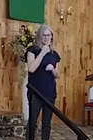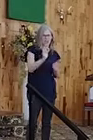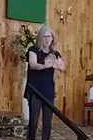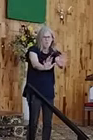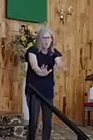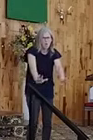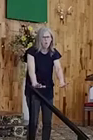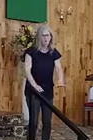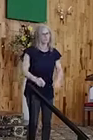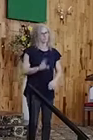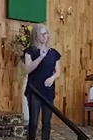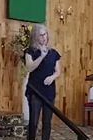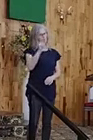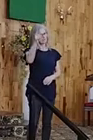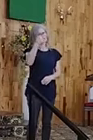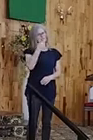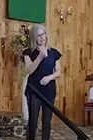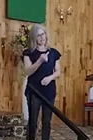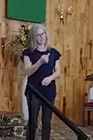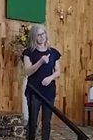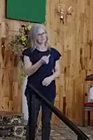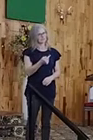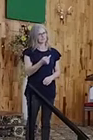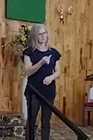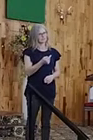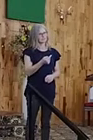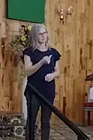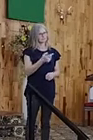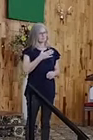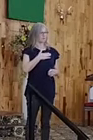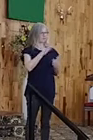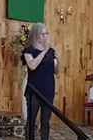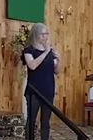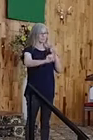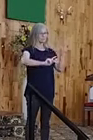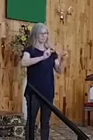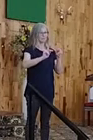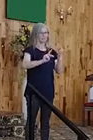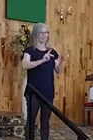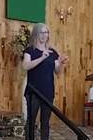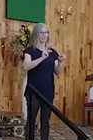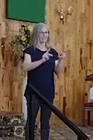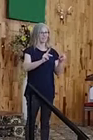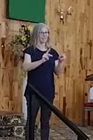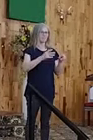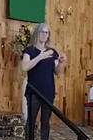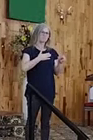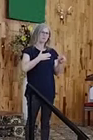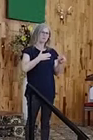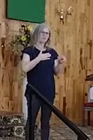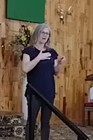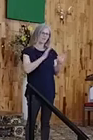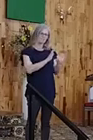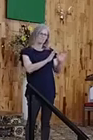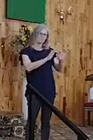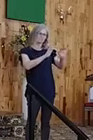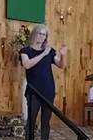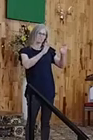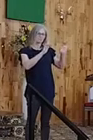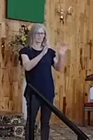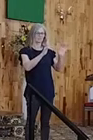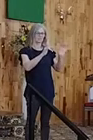God doesn't say that. He says, you, my chosen people, my facets of